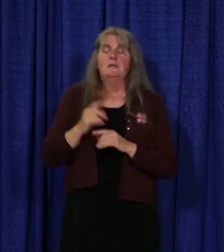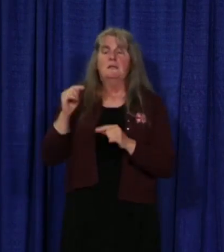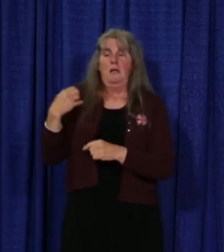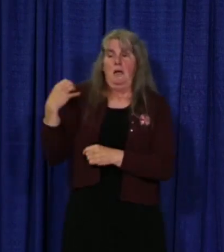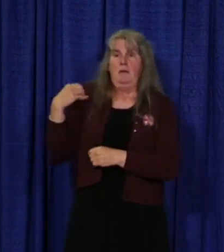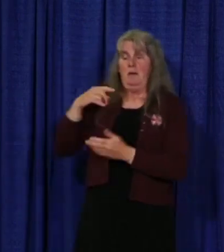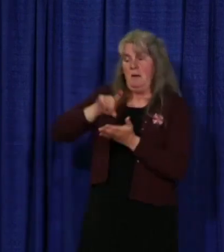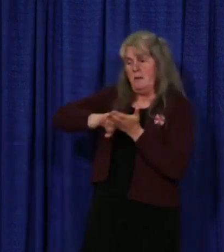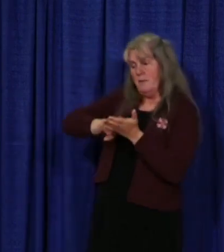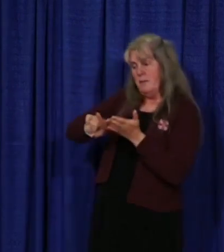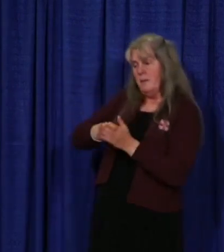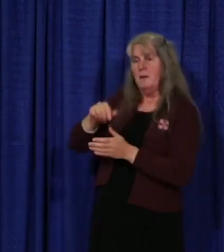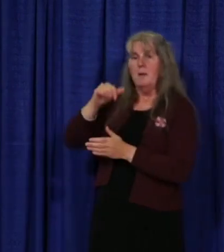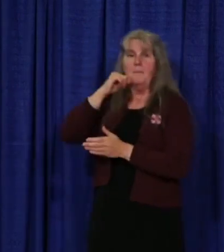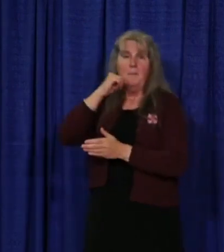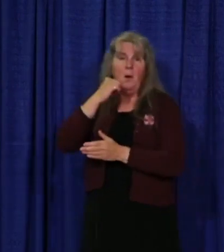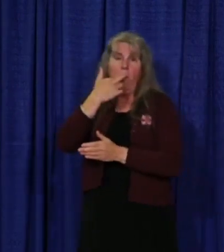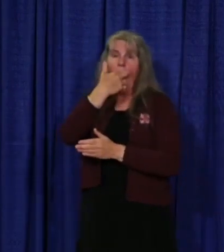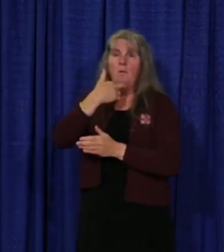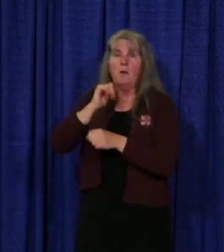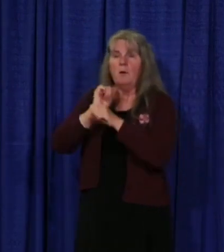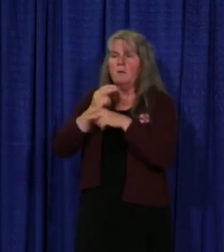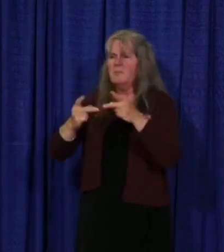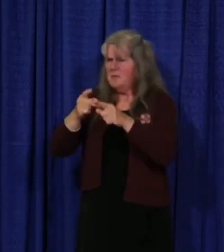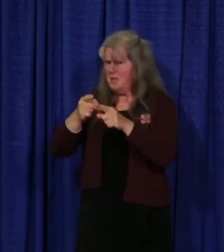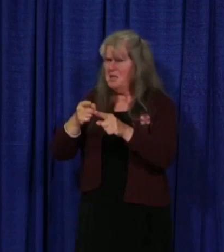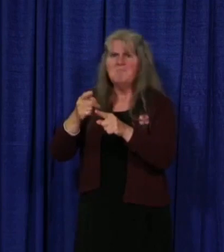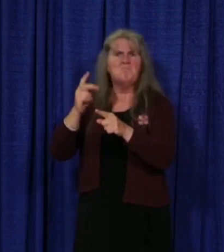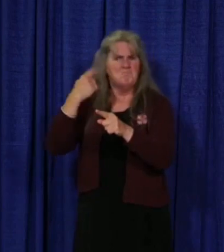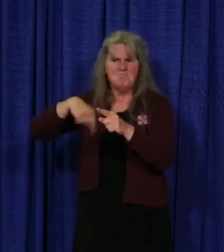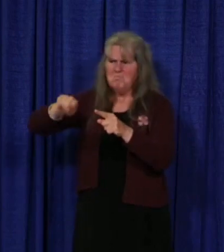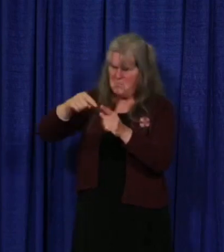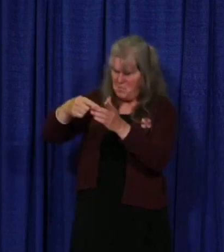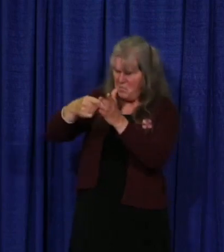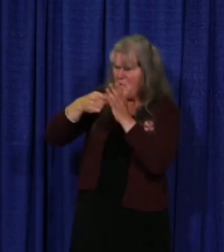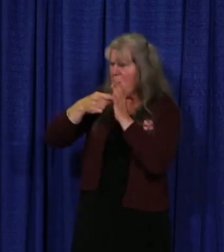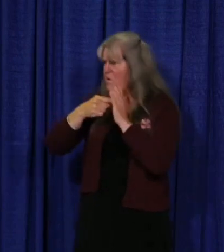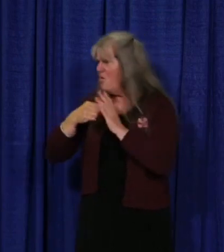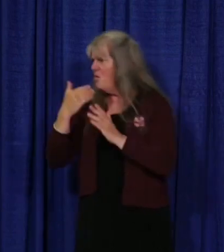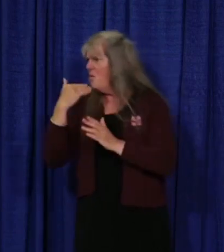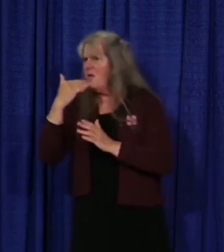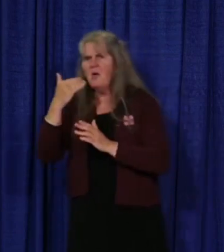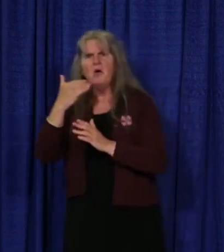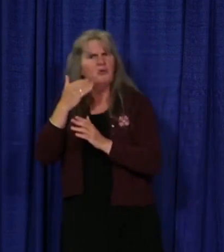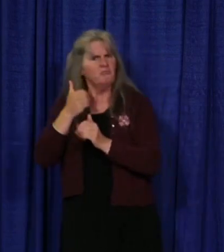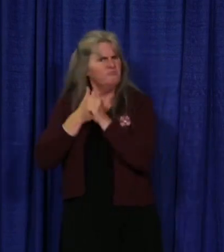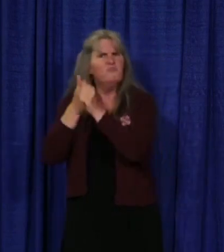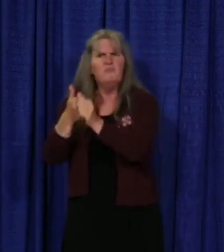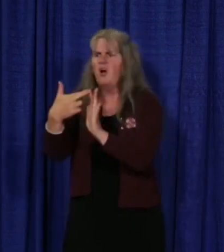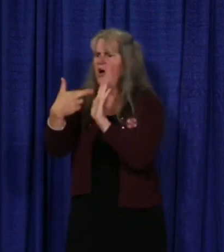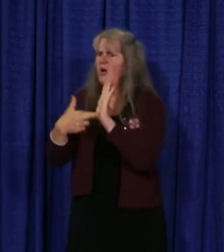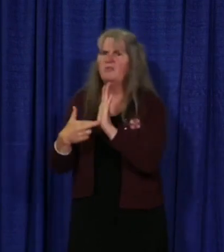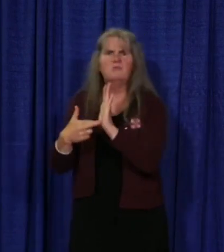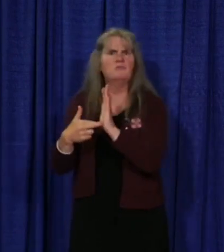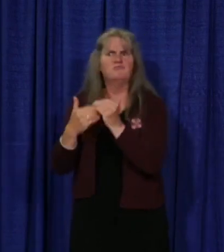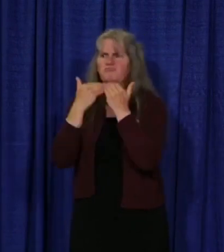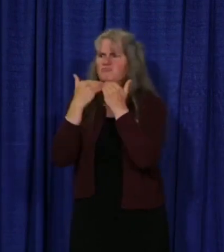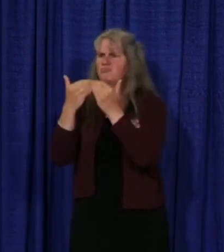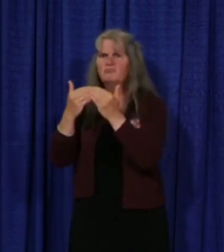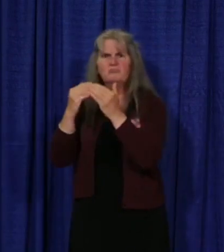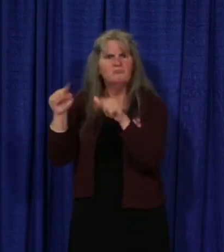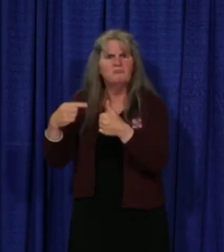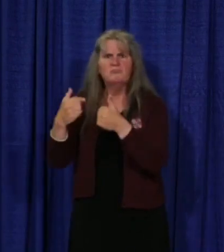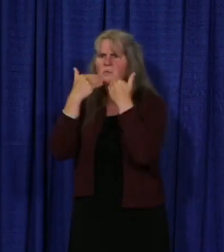bars, restaurants, and workplaces have shown overwhelmingly strong compliance with the necessary